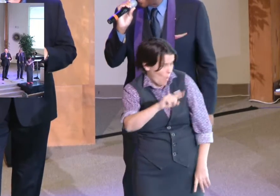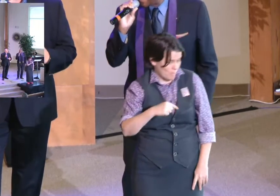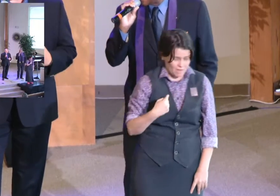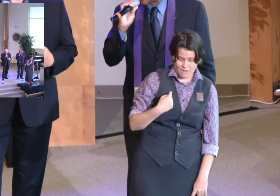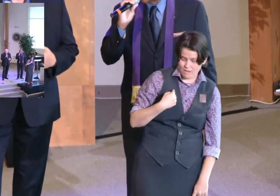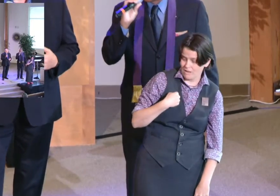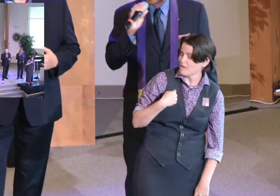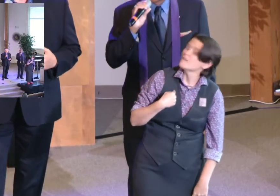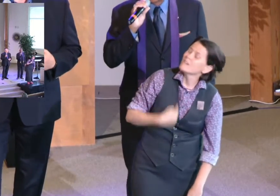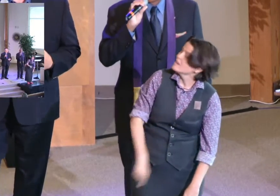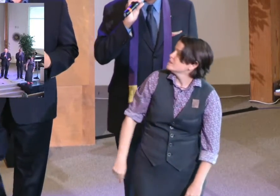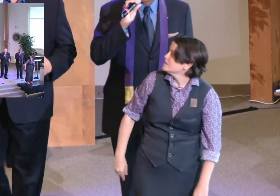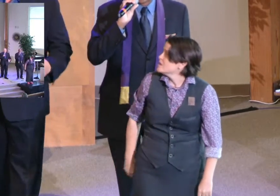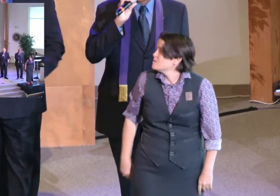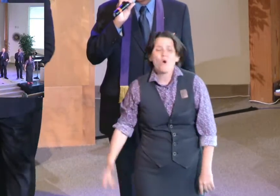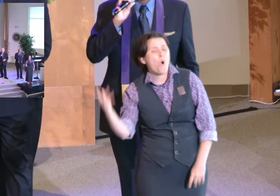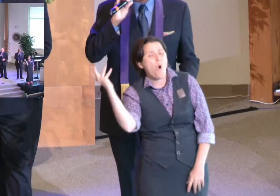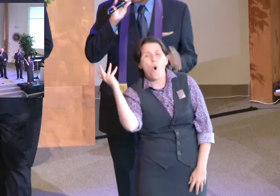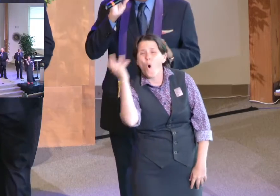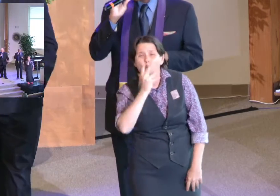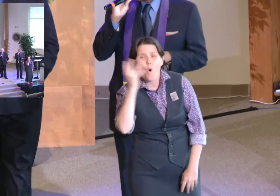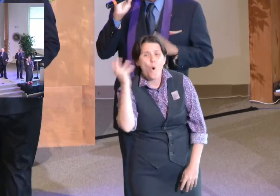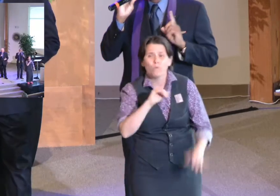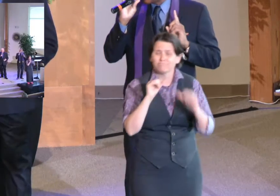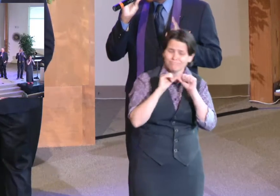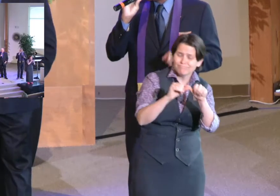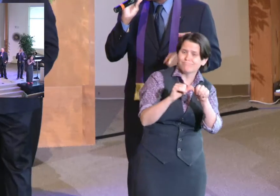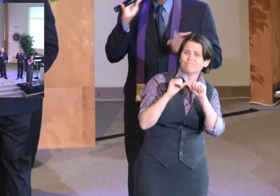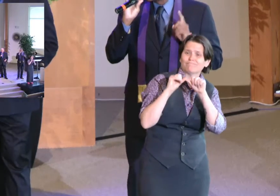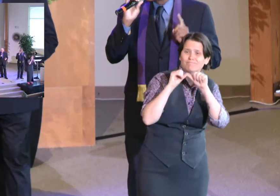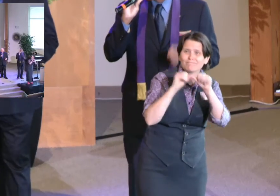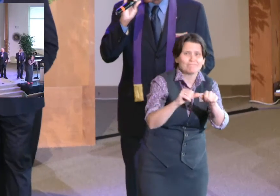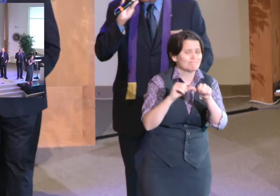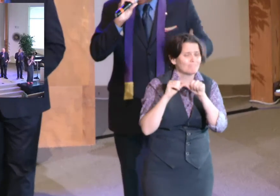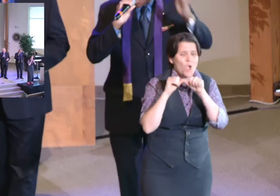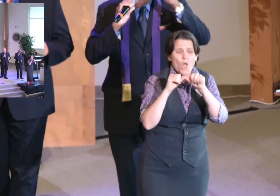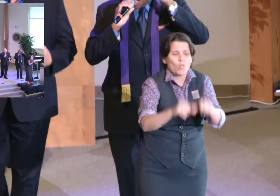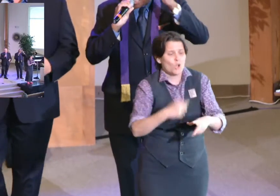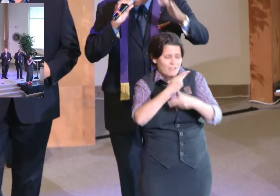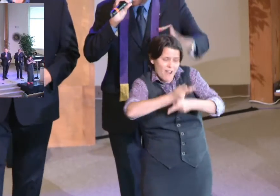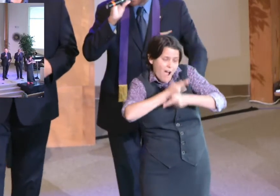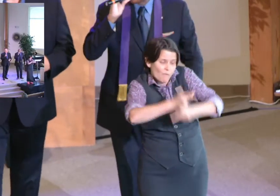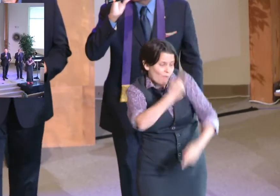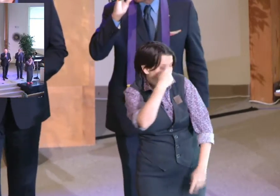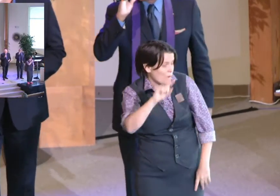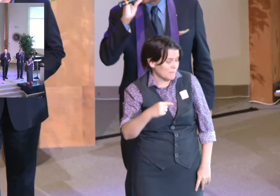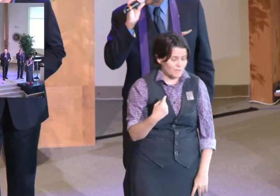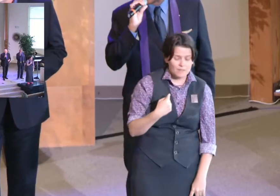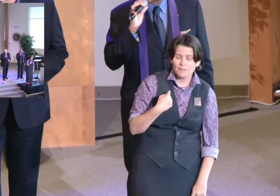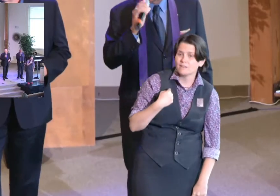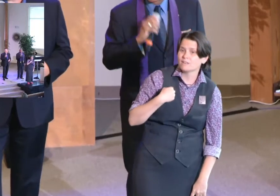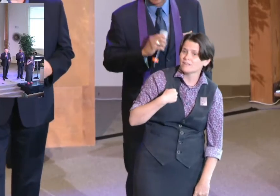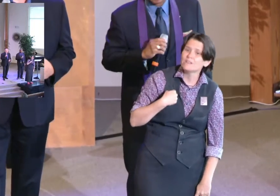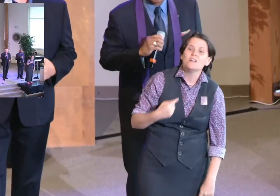You keep on. looking out for you and me. Looking out. For me. See, it's in his will that we will survive